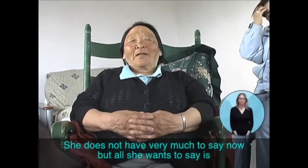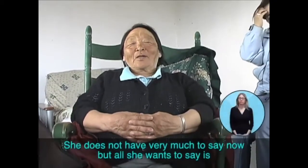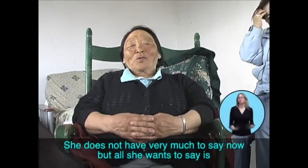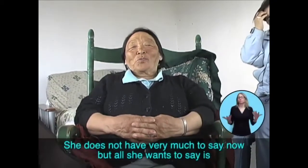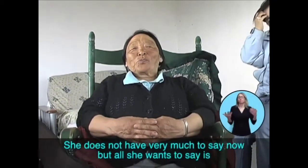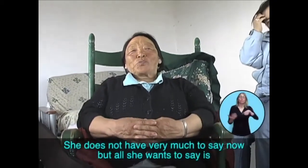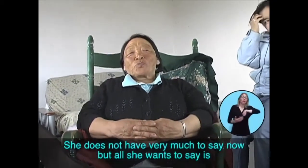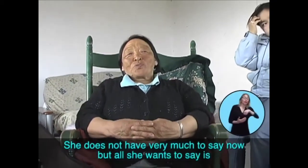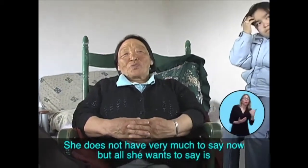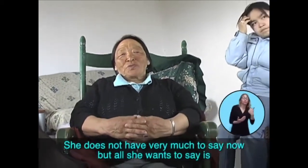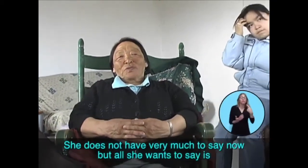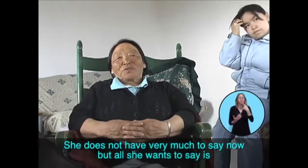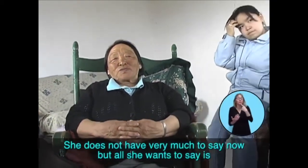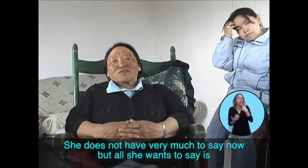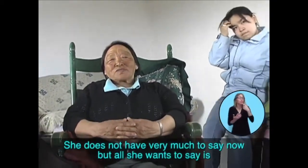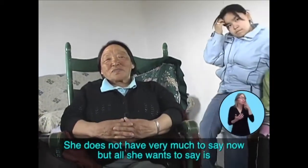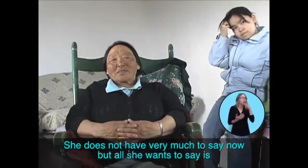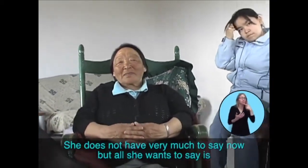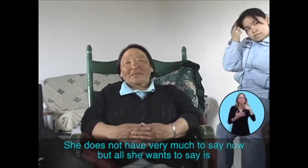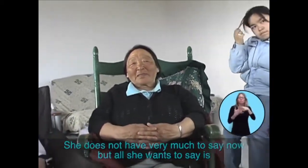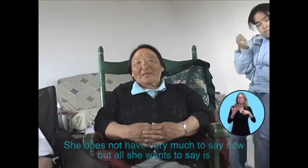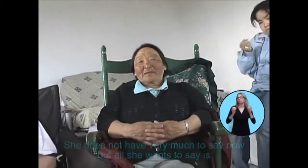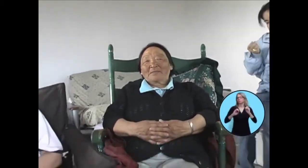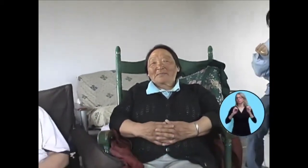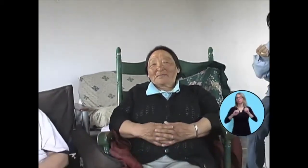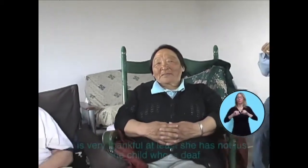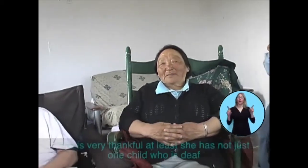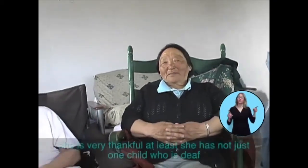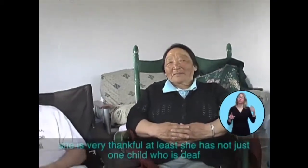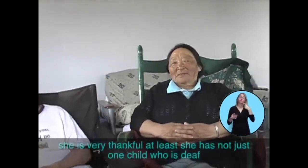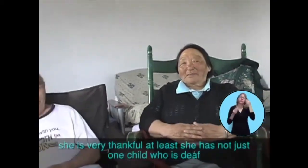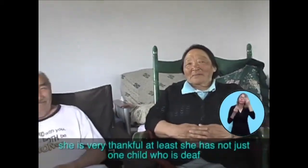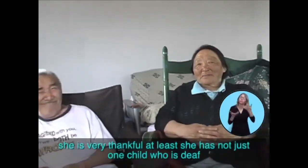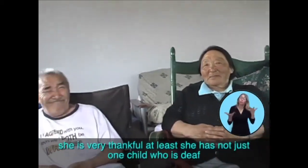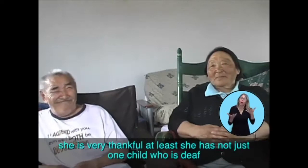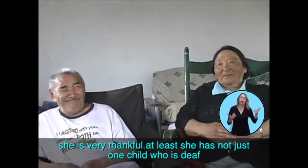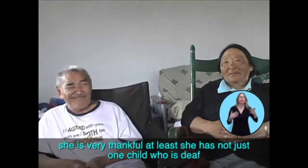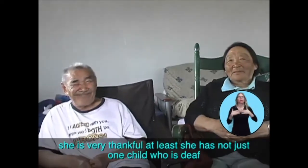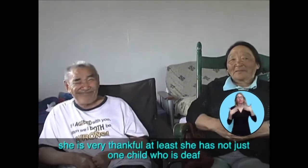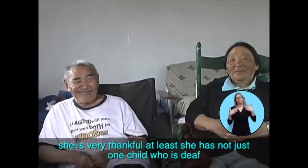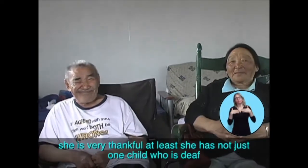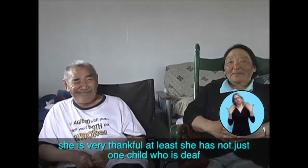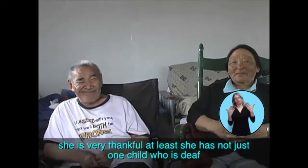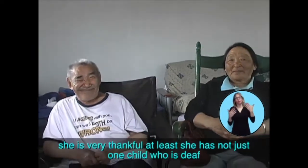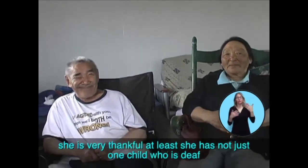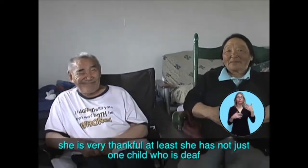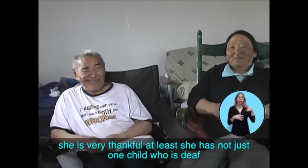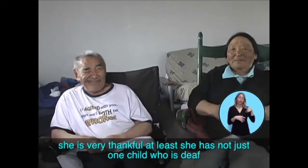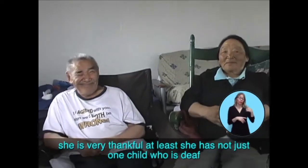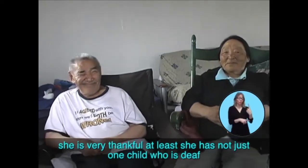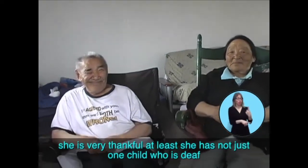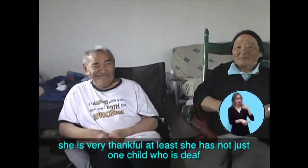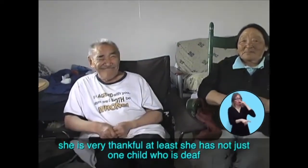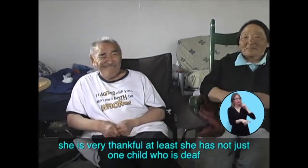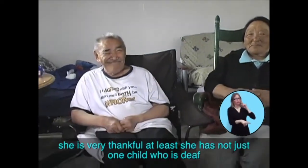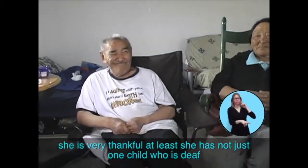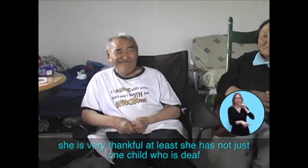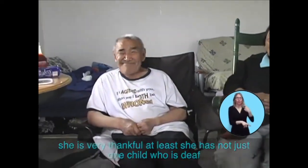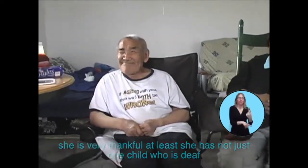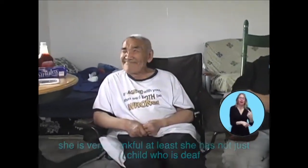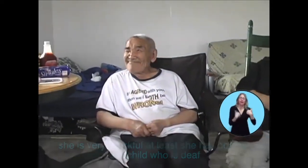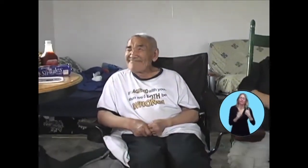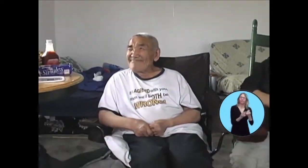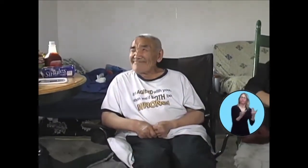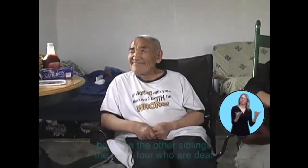She doesn't have very much to say now, but all she wants to say is she's very thankful. At least she has not just one child who